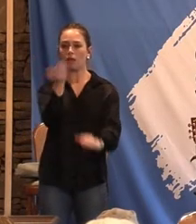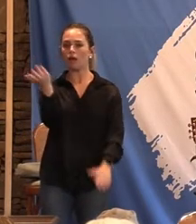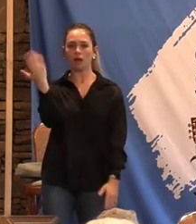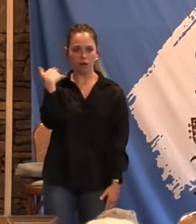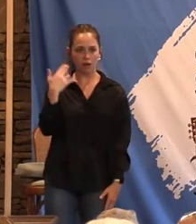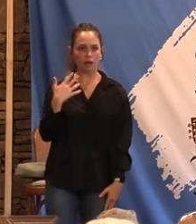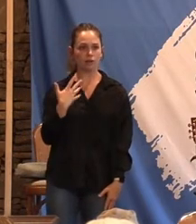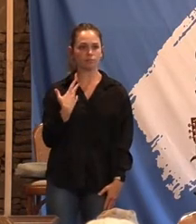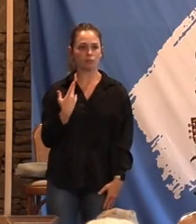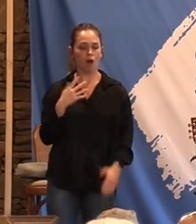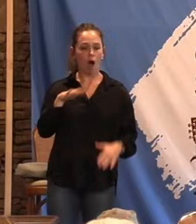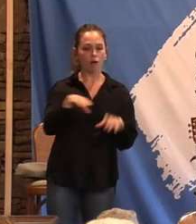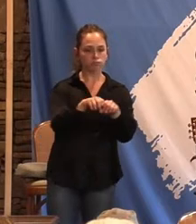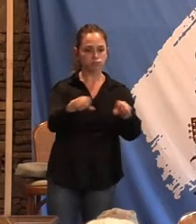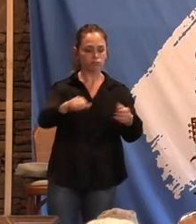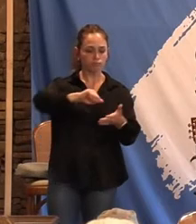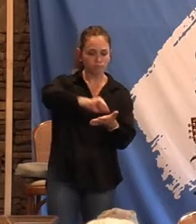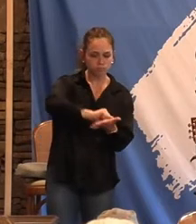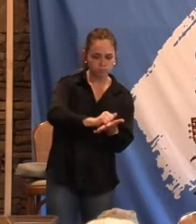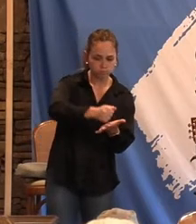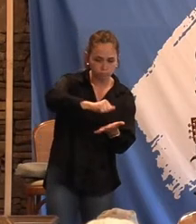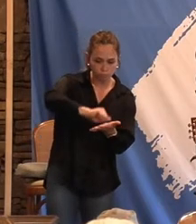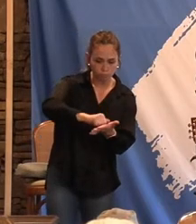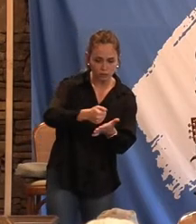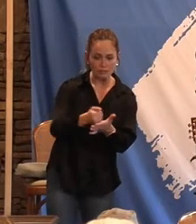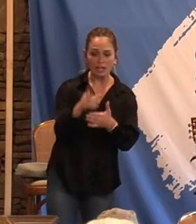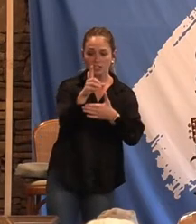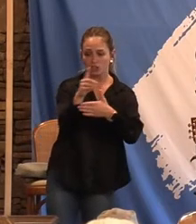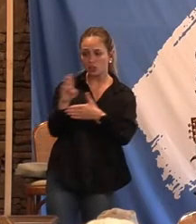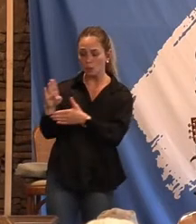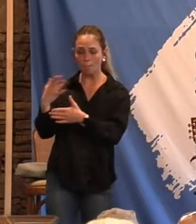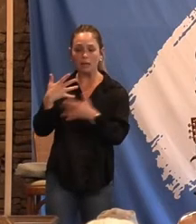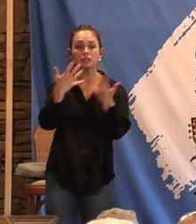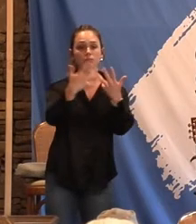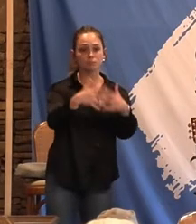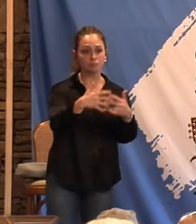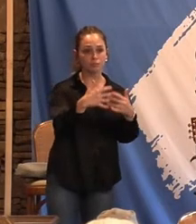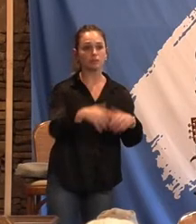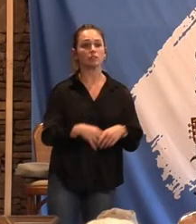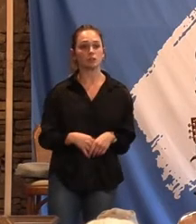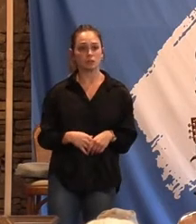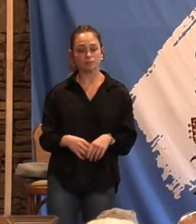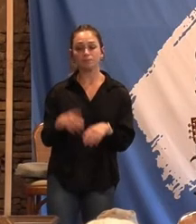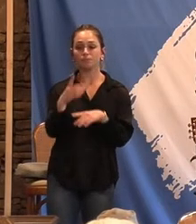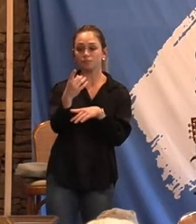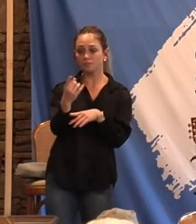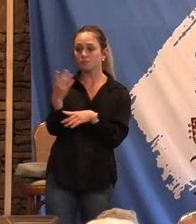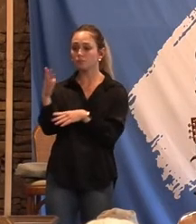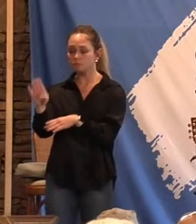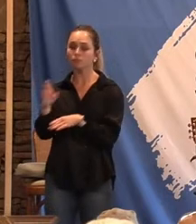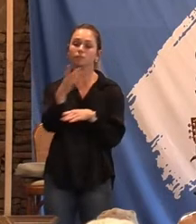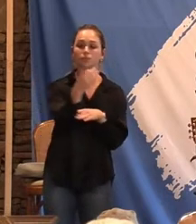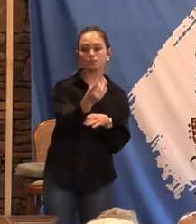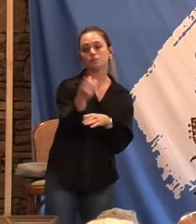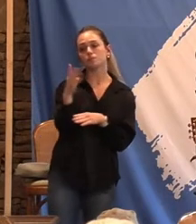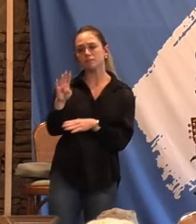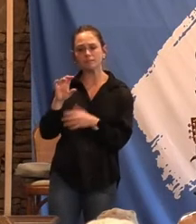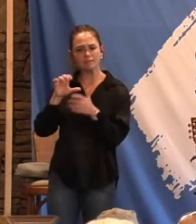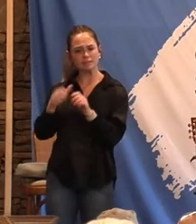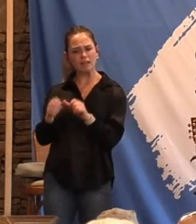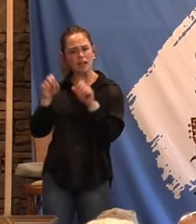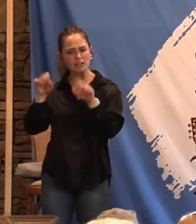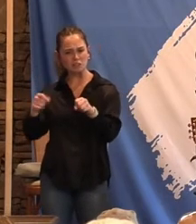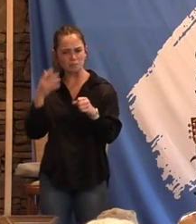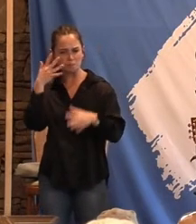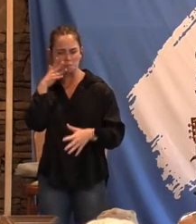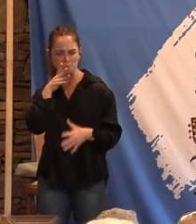and he ground up all that sausage meat in Dunderbeck's machine. Oh, Dunderbeck, oh, Dunderbeck, how could you be